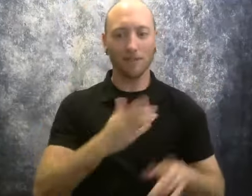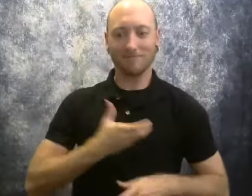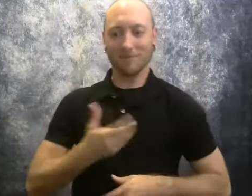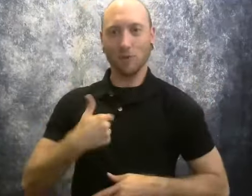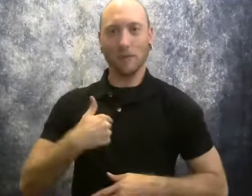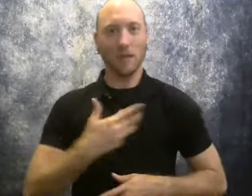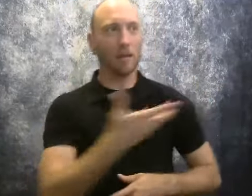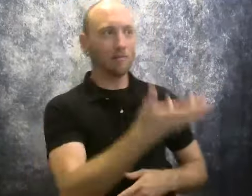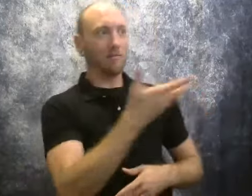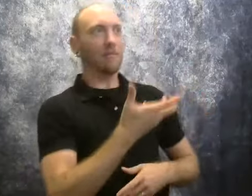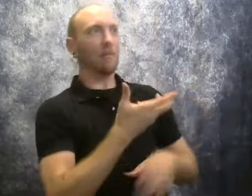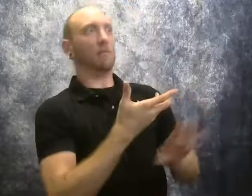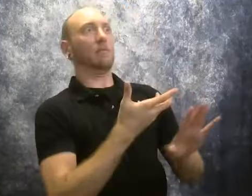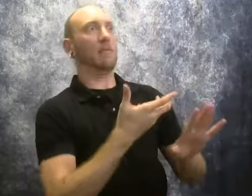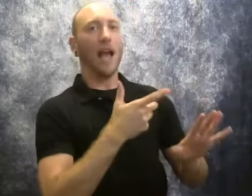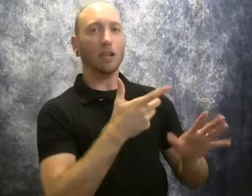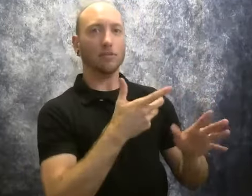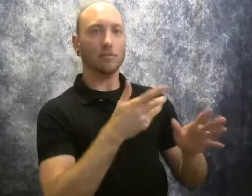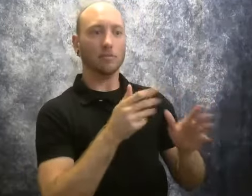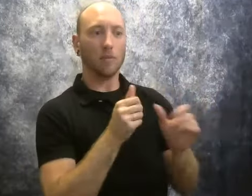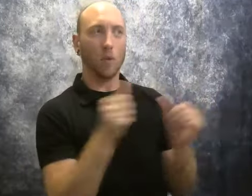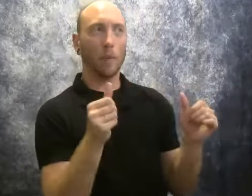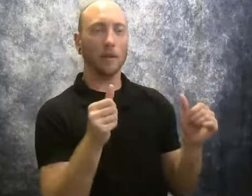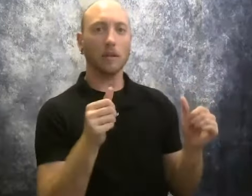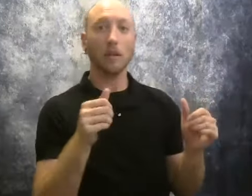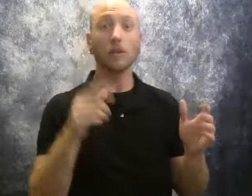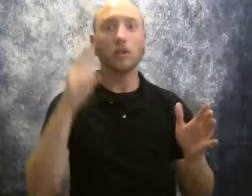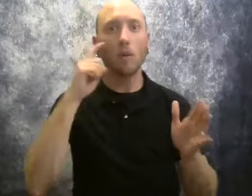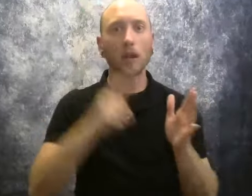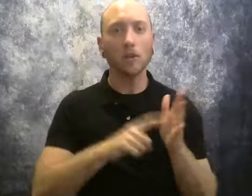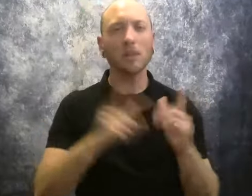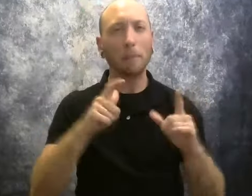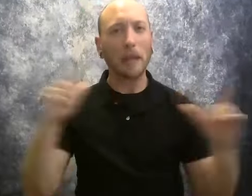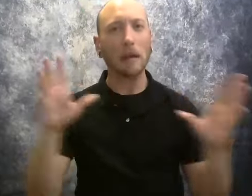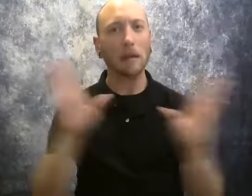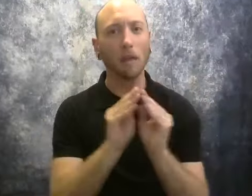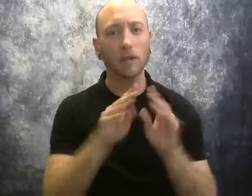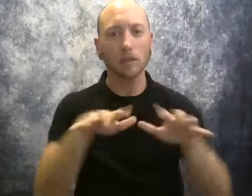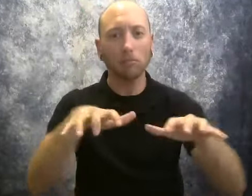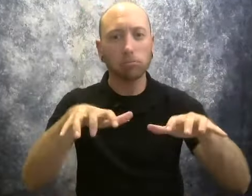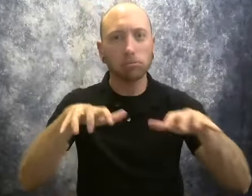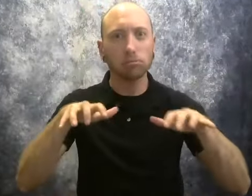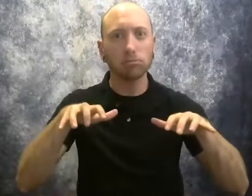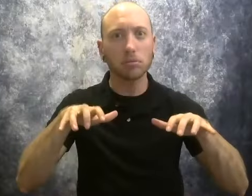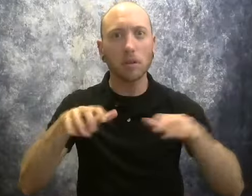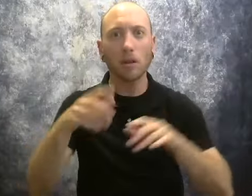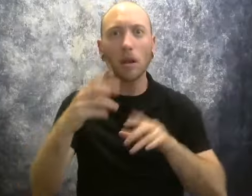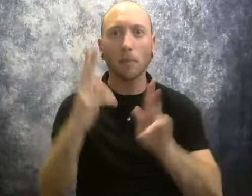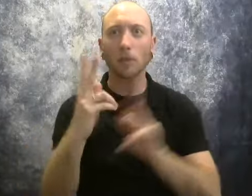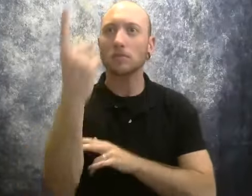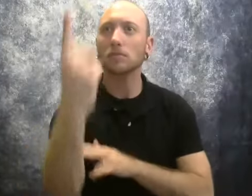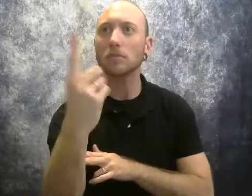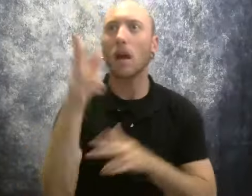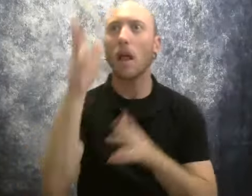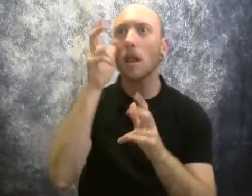some tension there about across the conference room. That was my experience,